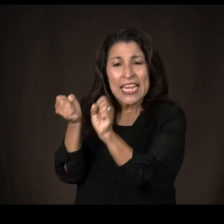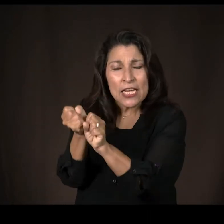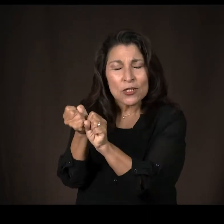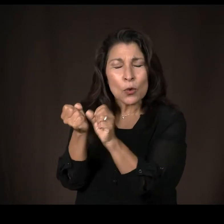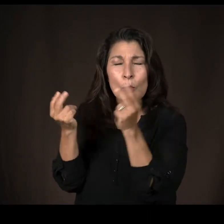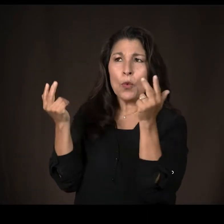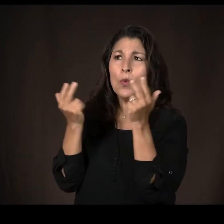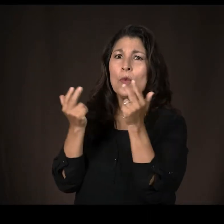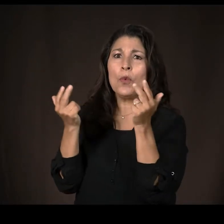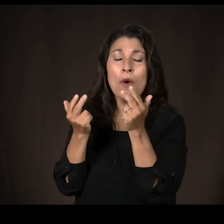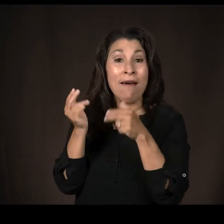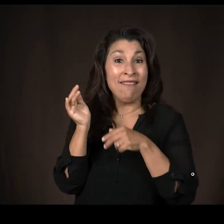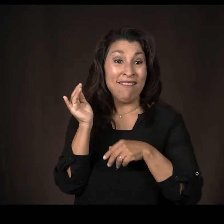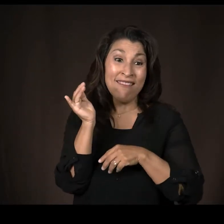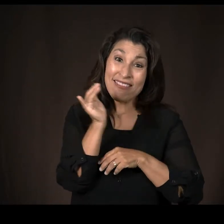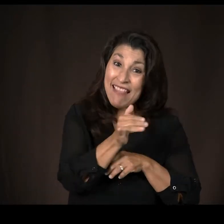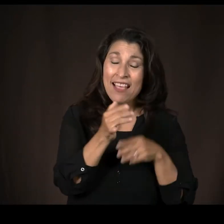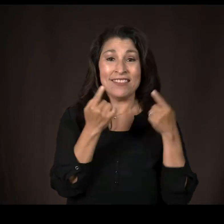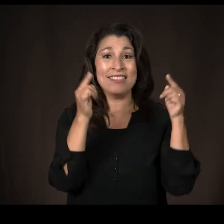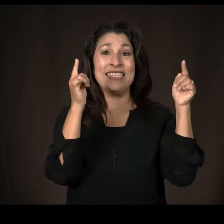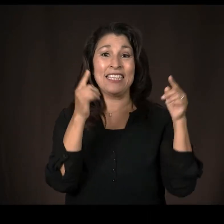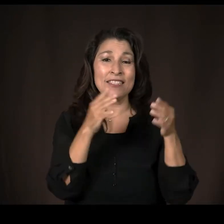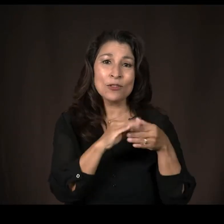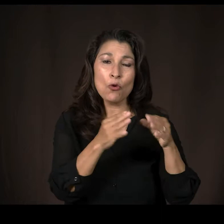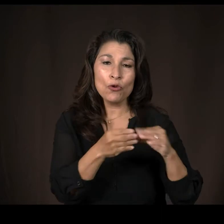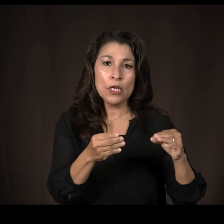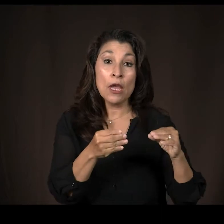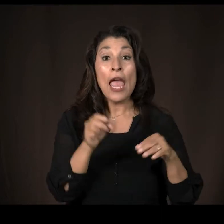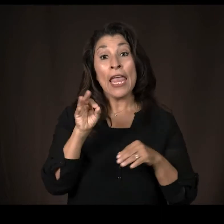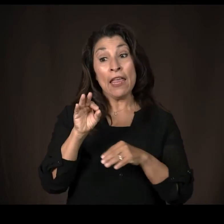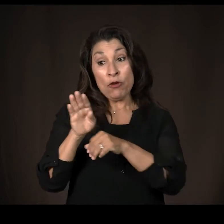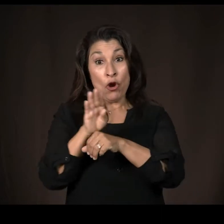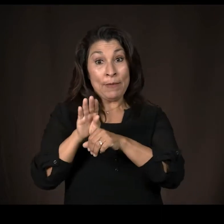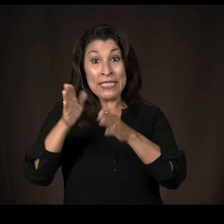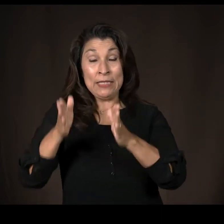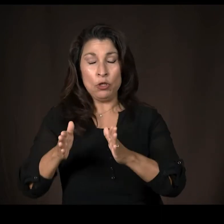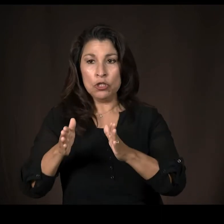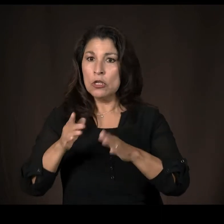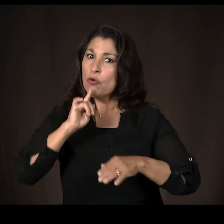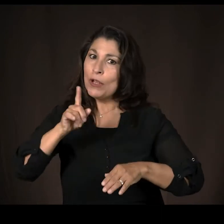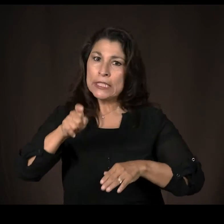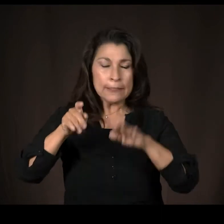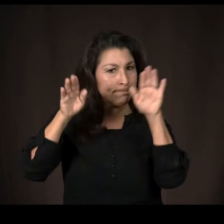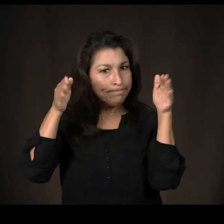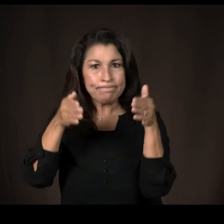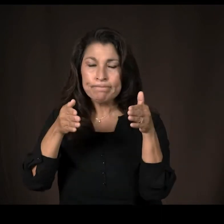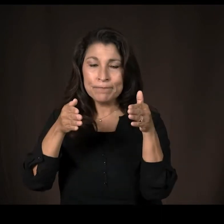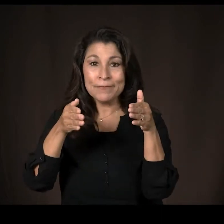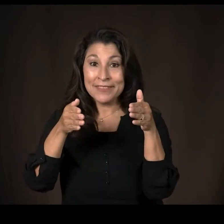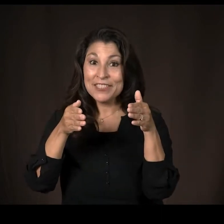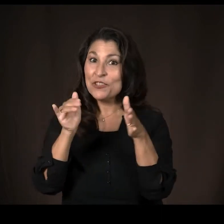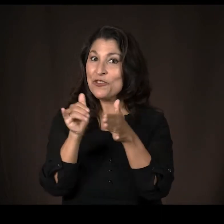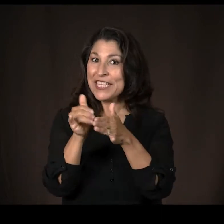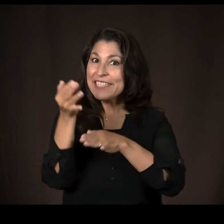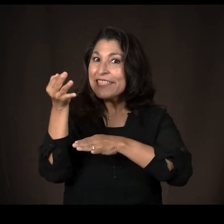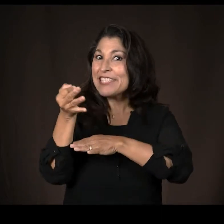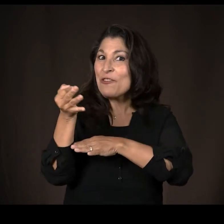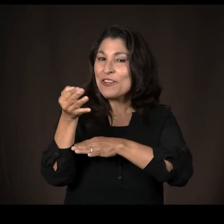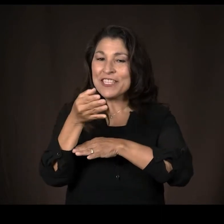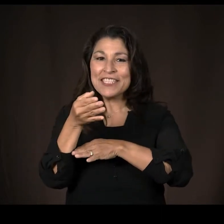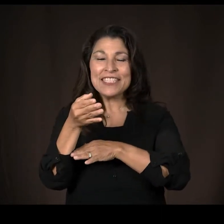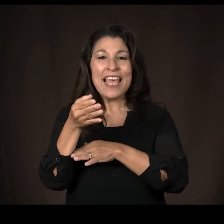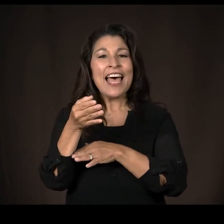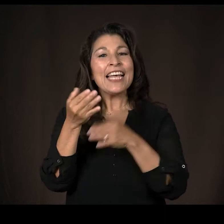years. That's a success story. Now, if you're a business person, you really need to pay attention to this series and